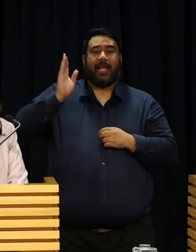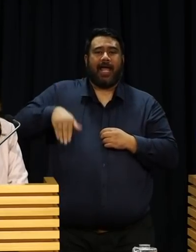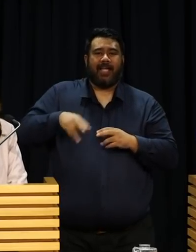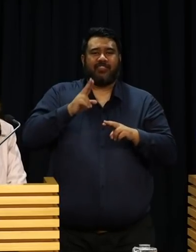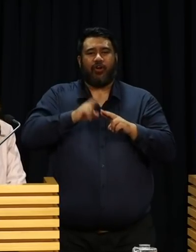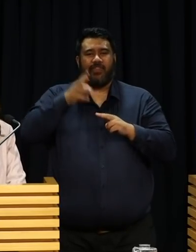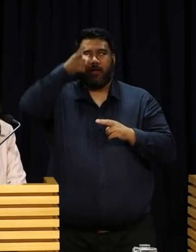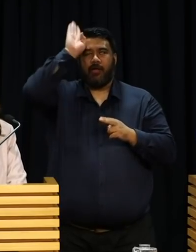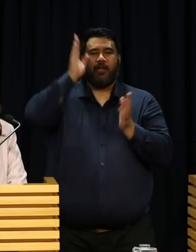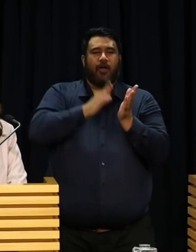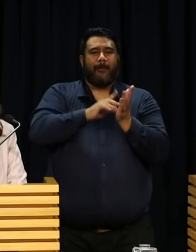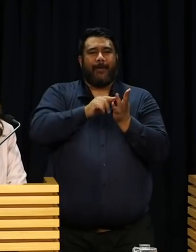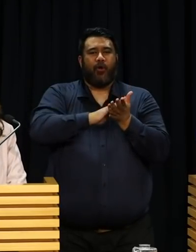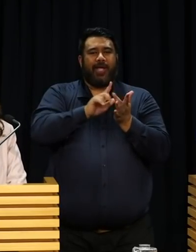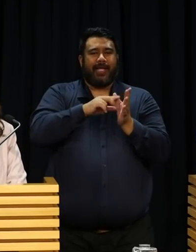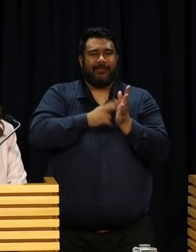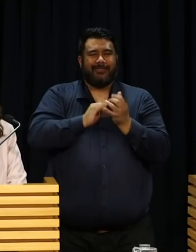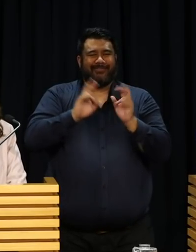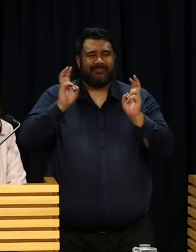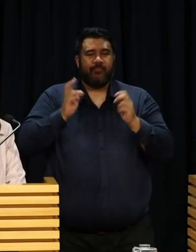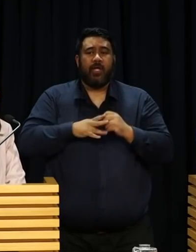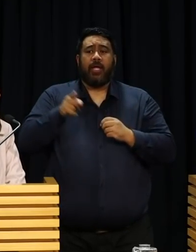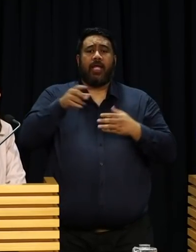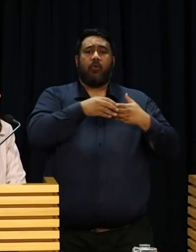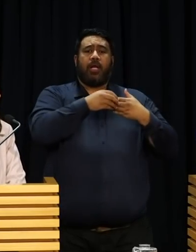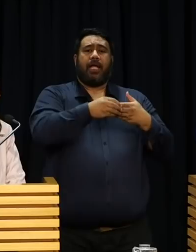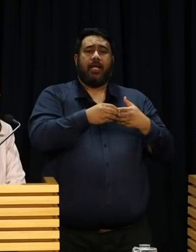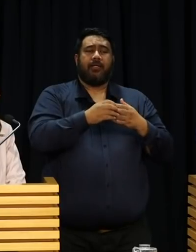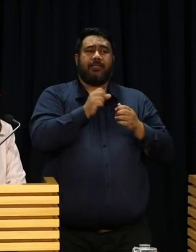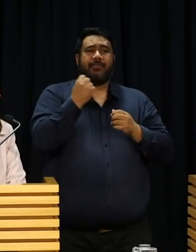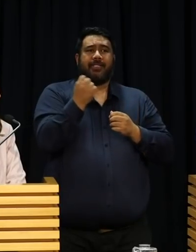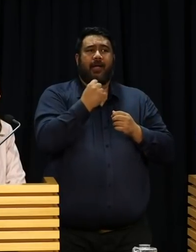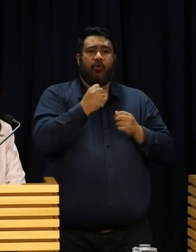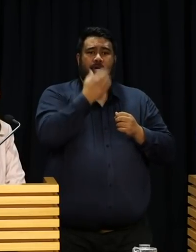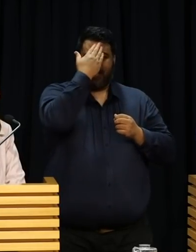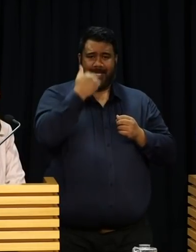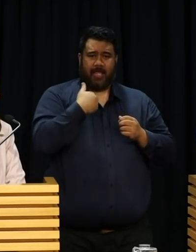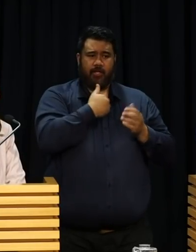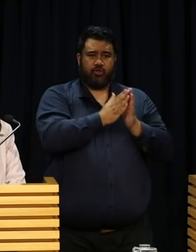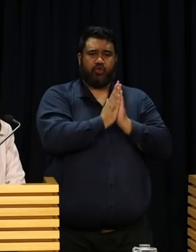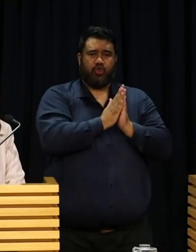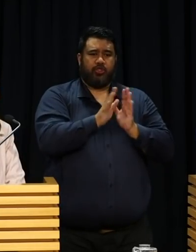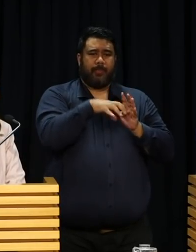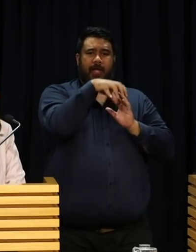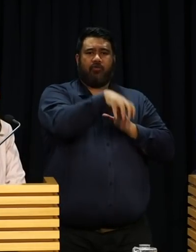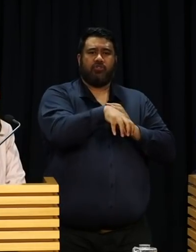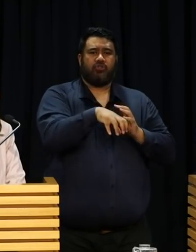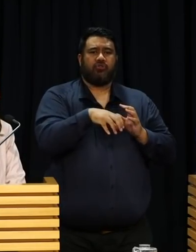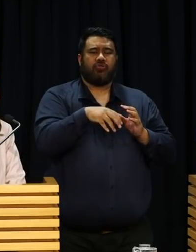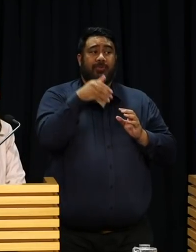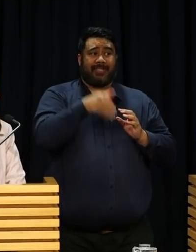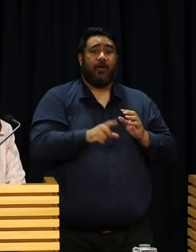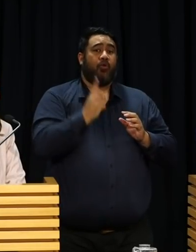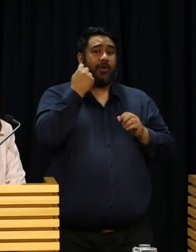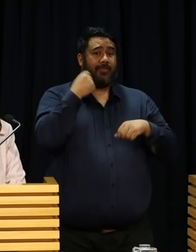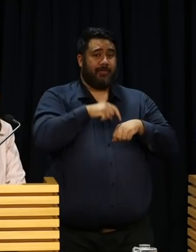the leader of the Samoan Catholic parish in Otara, the second parish at the time, and it was he and the other